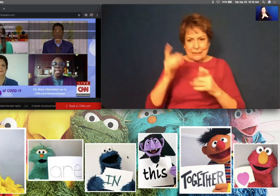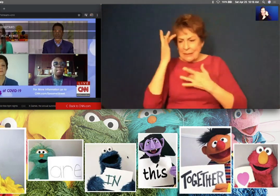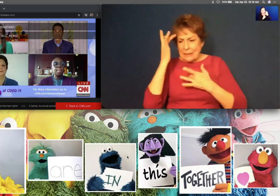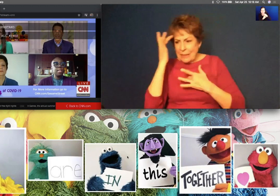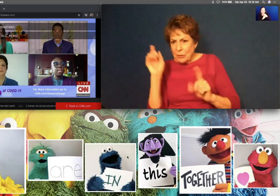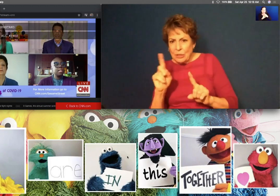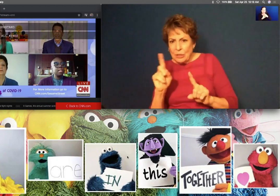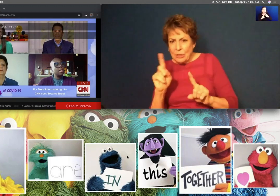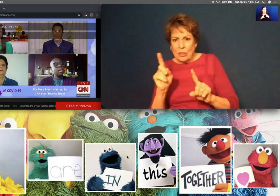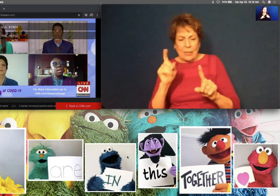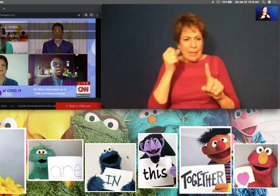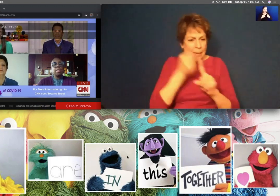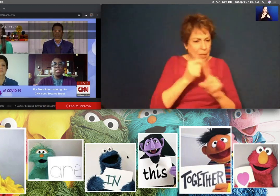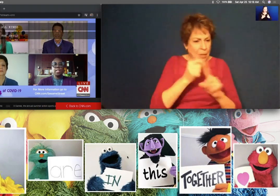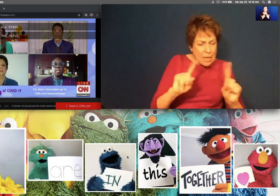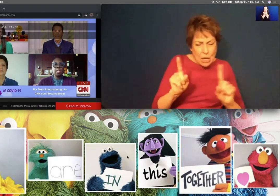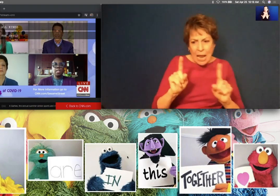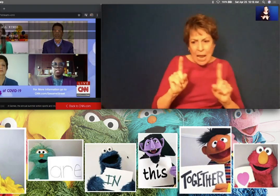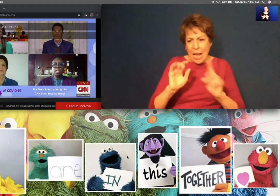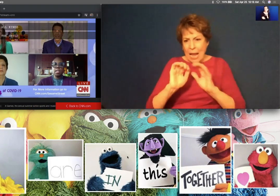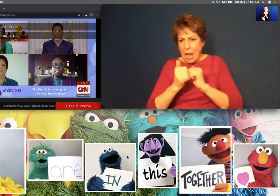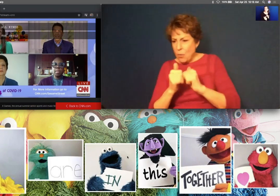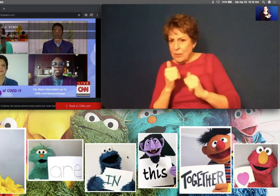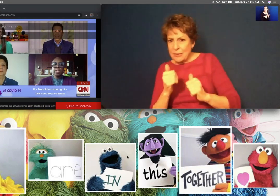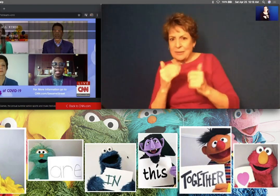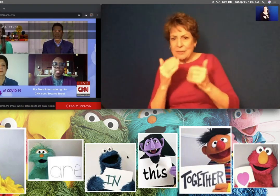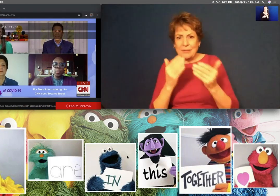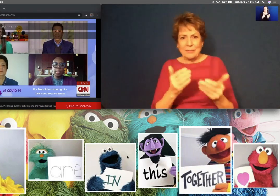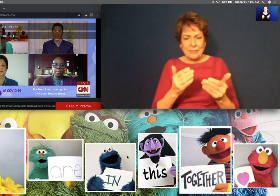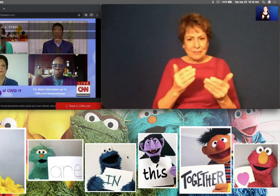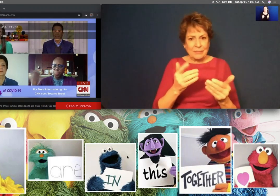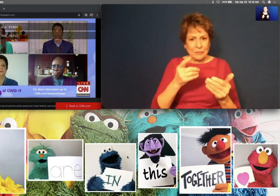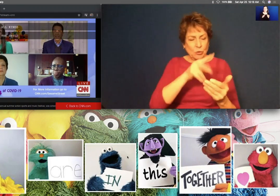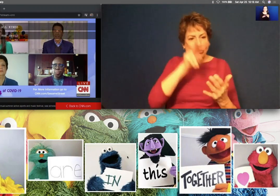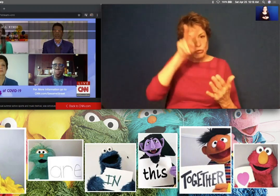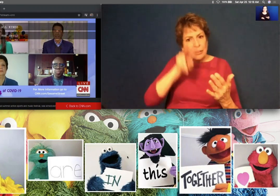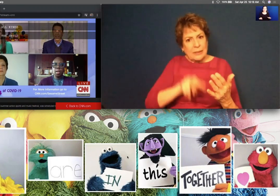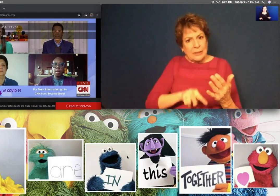Psychiatry Academy, the American Psychiatry